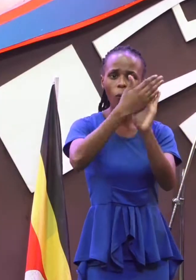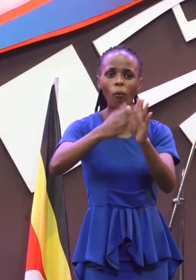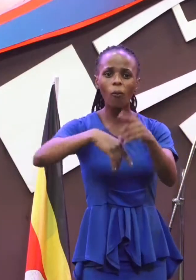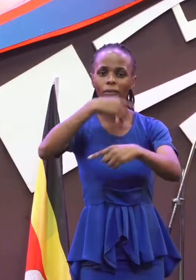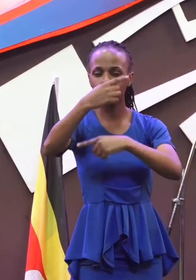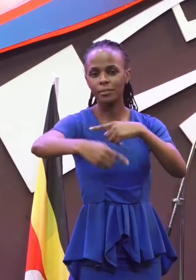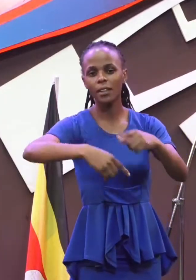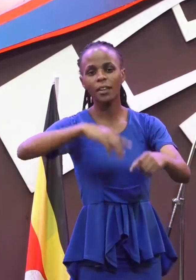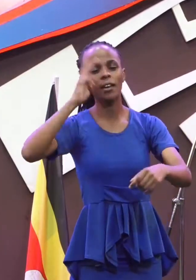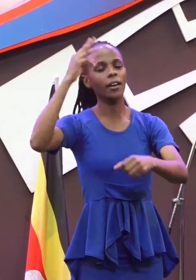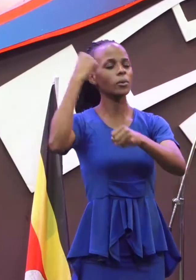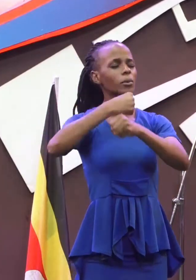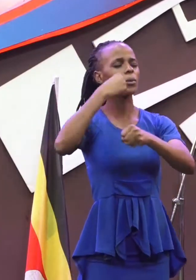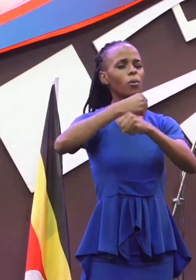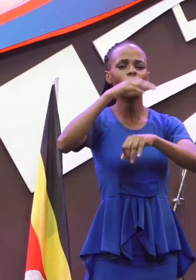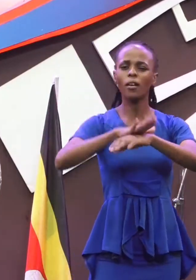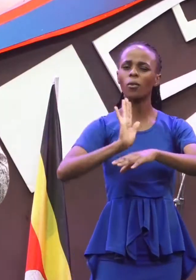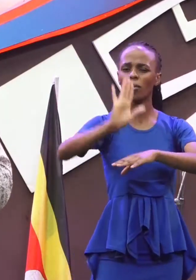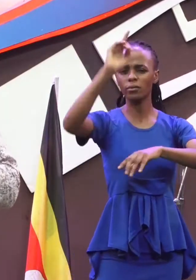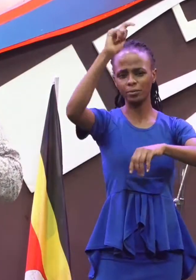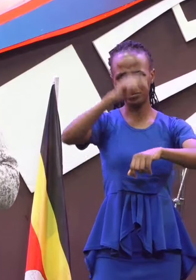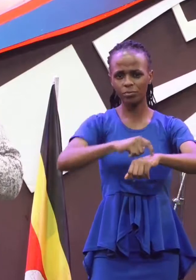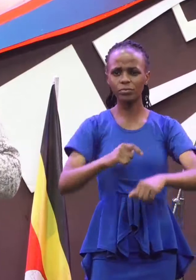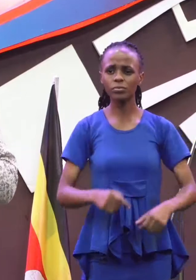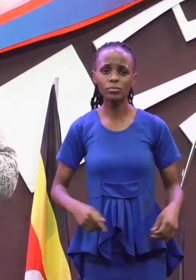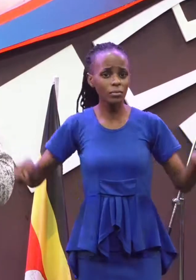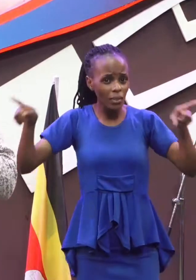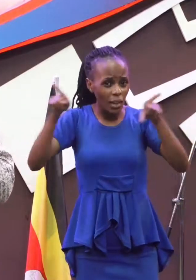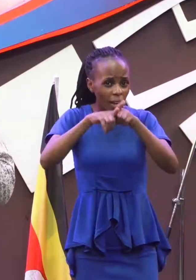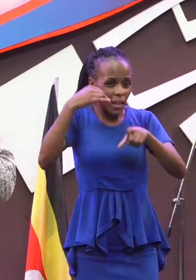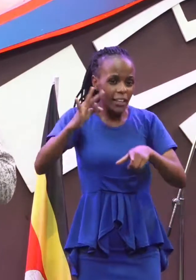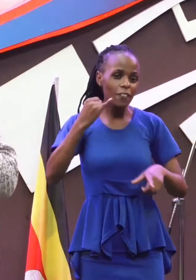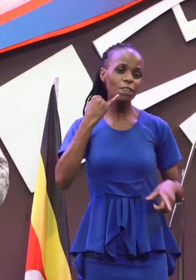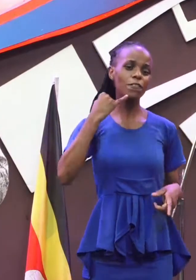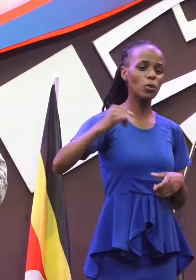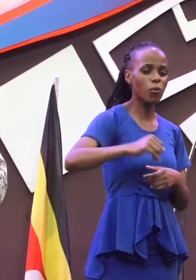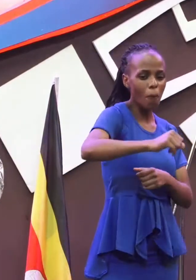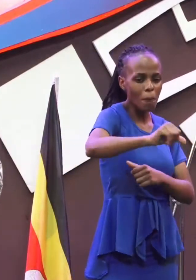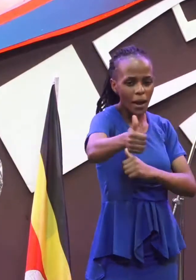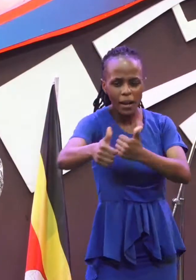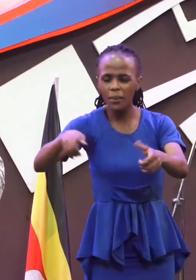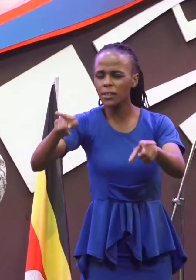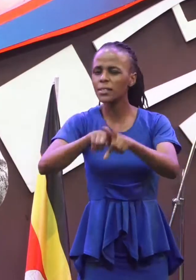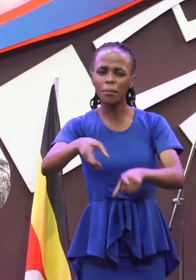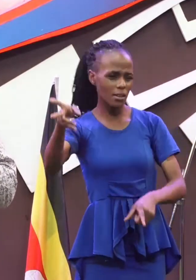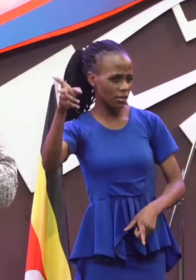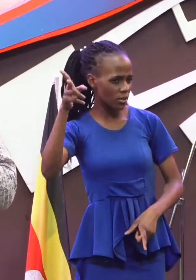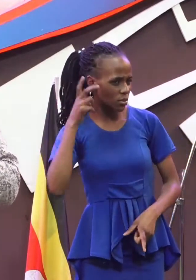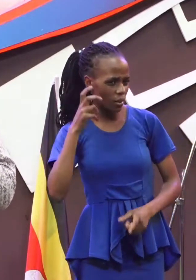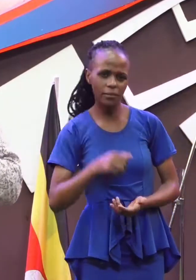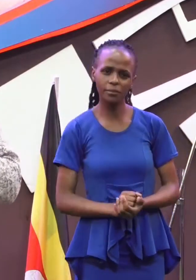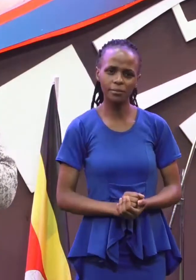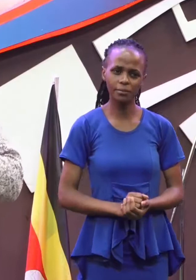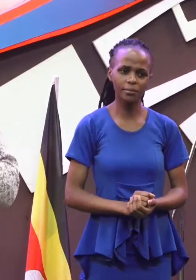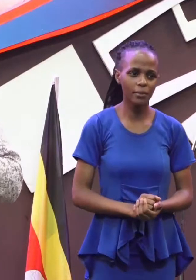on. And they will make you in your generation. Amen. And if you will tell others